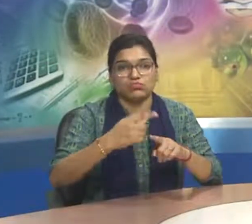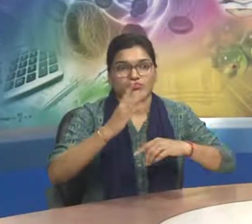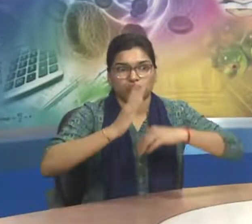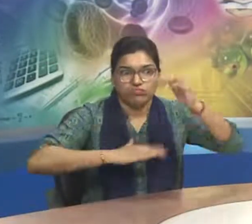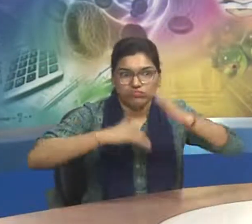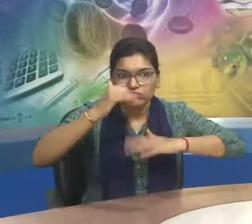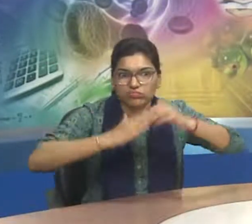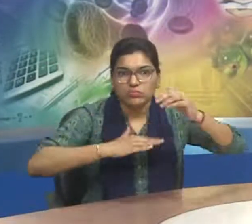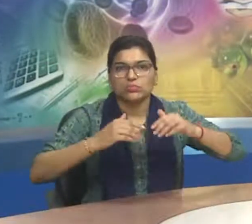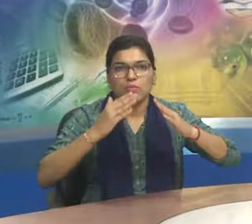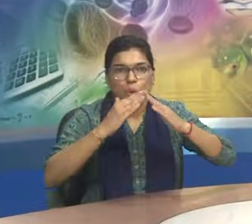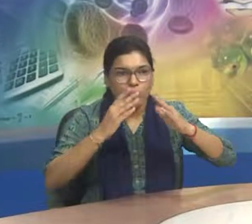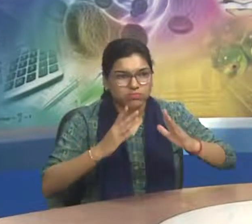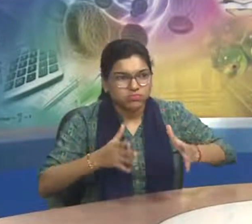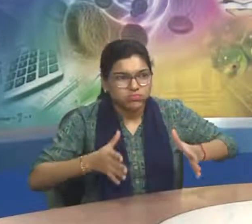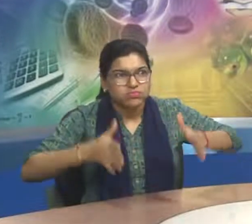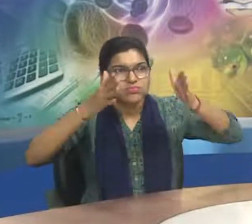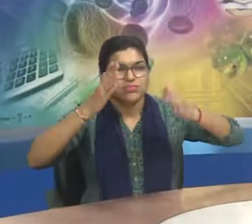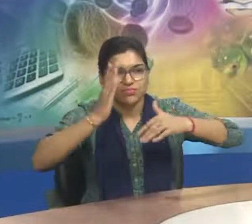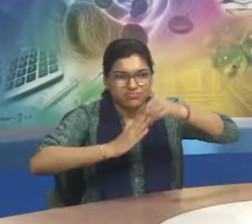shelters which are constructed,